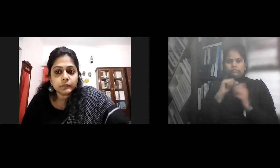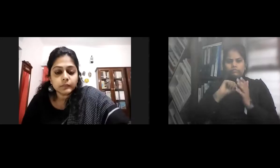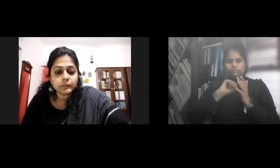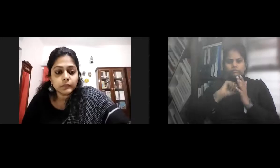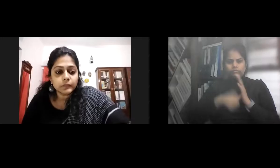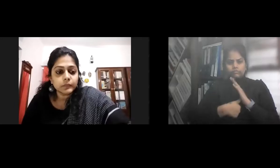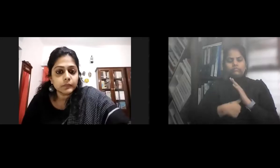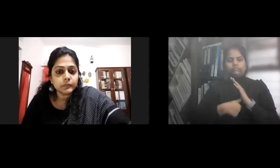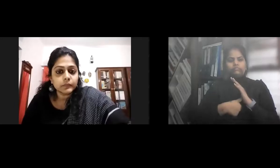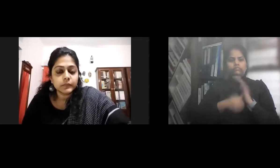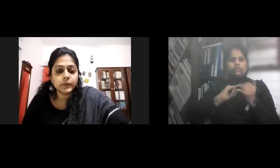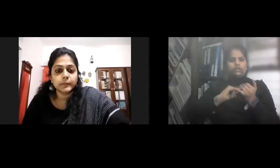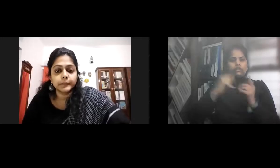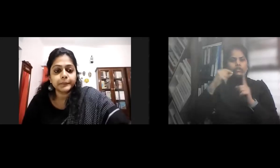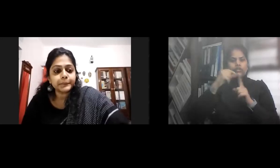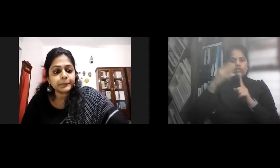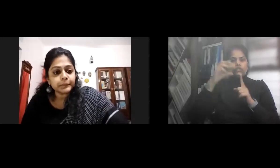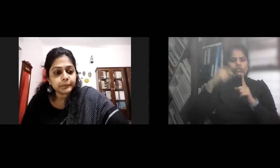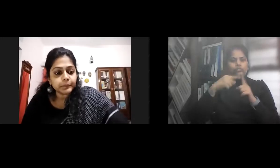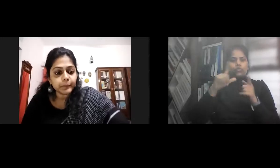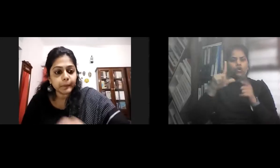anybody. Okay.